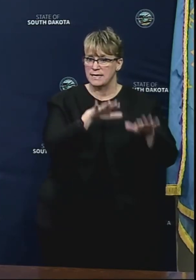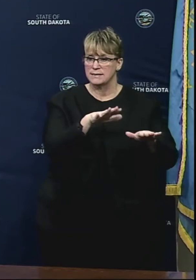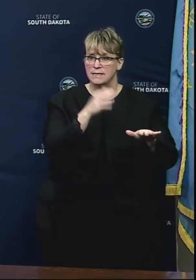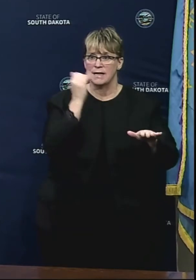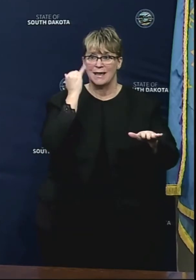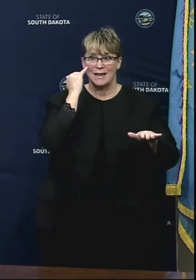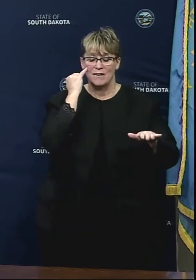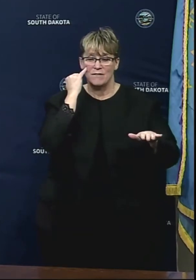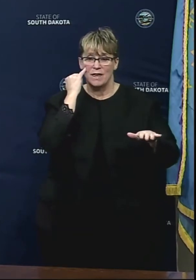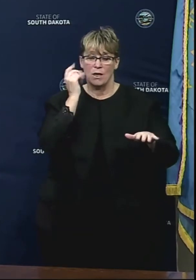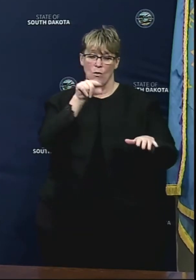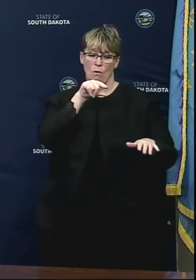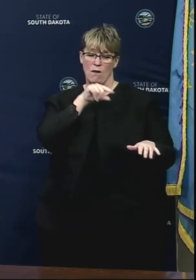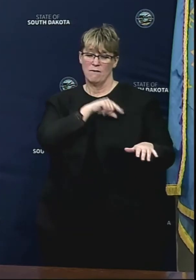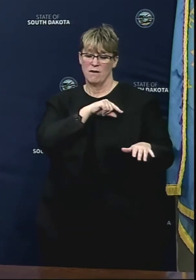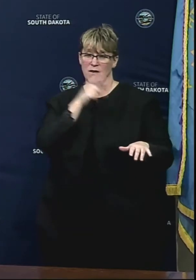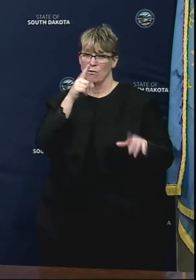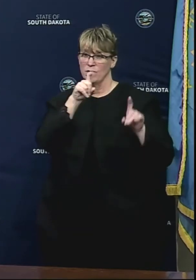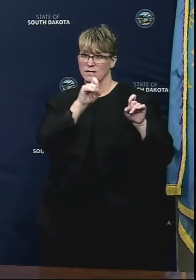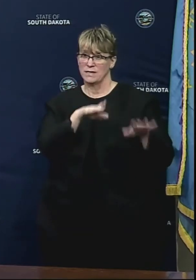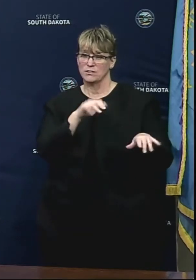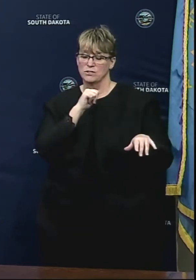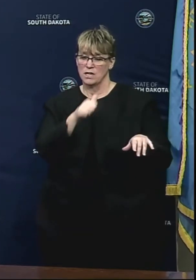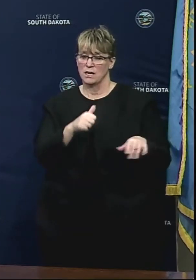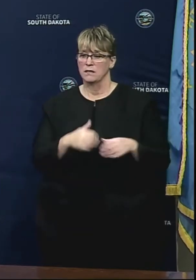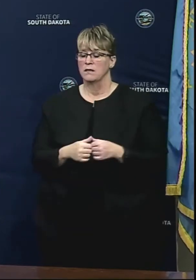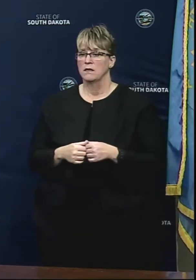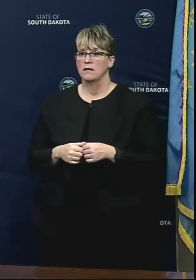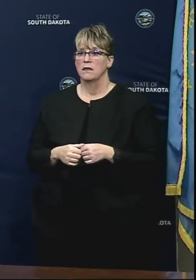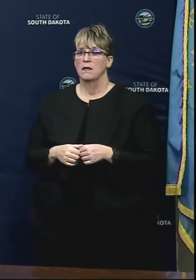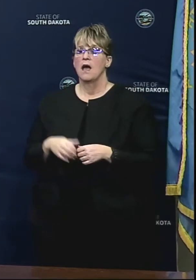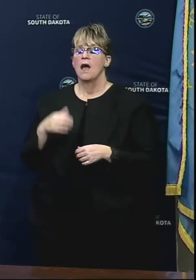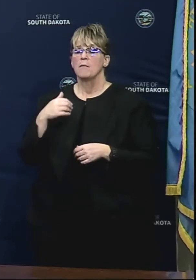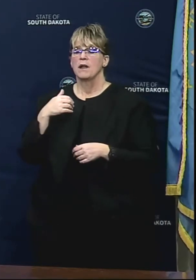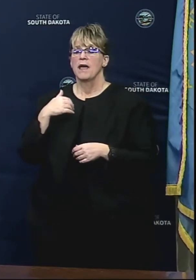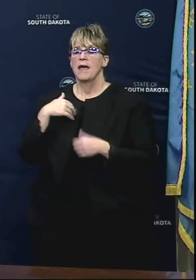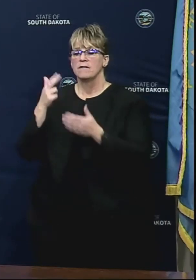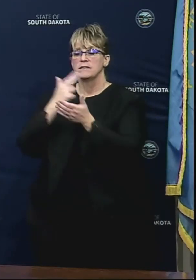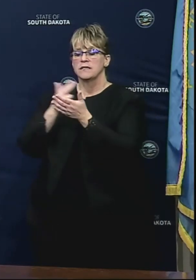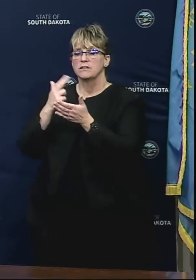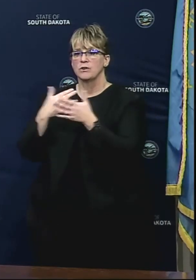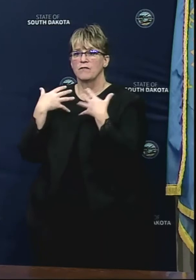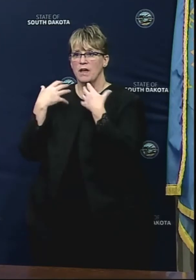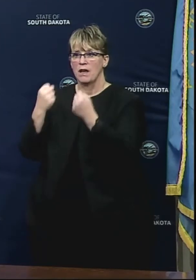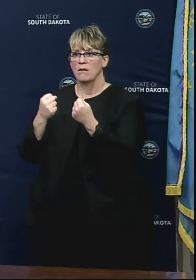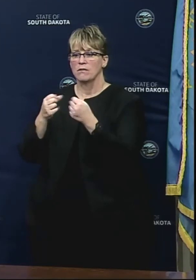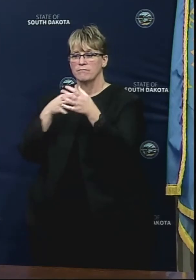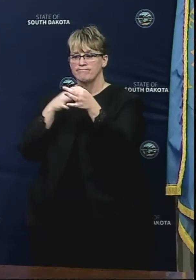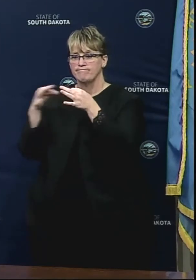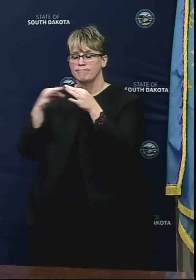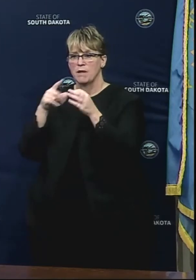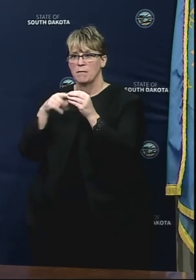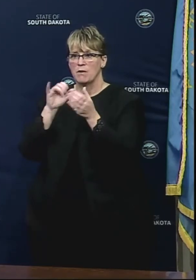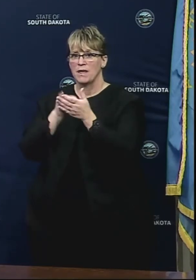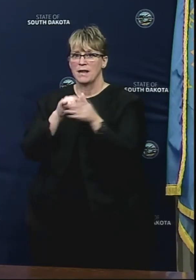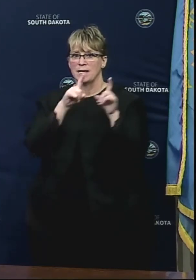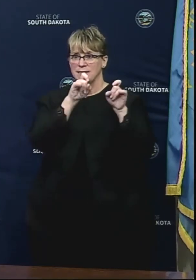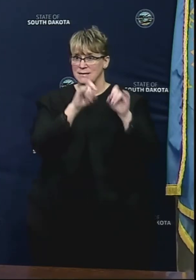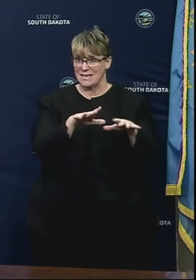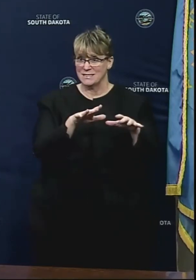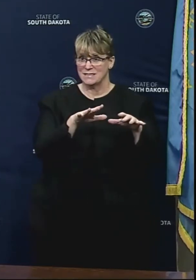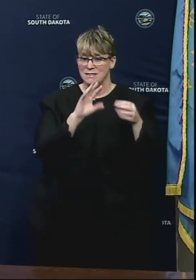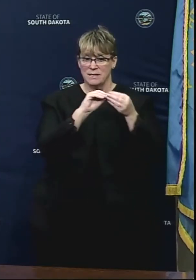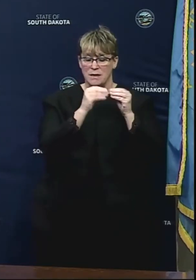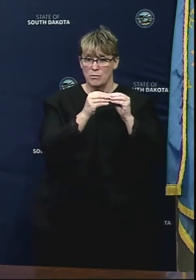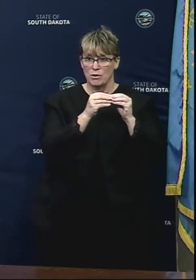they technically qualify for the test? I'm going to let the Secretary of Health speak to that, because obviously testing capacity